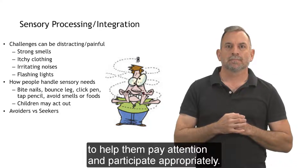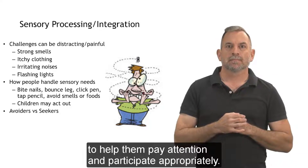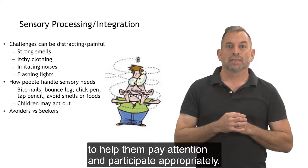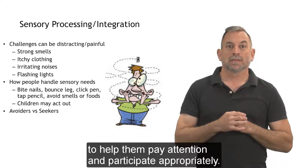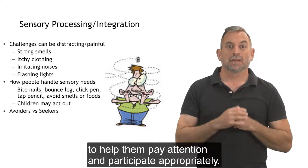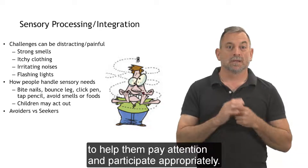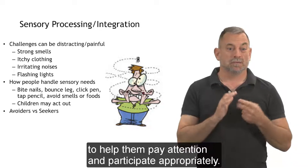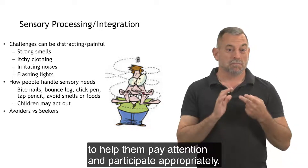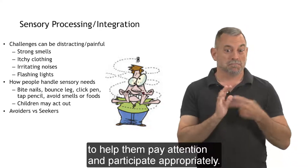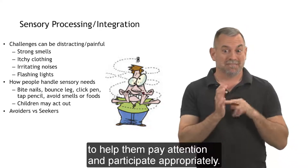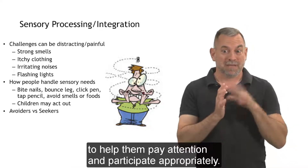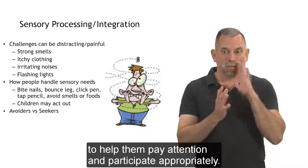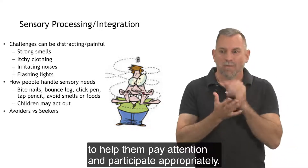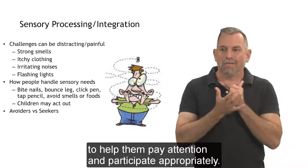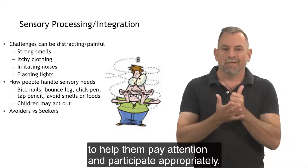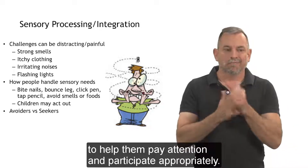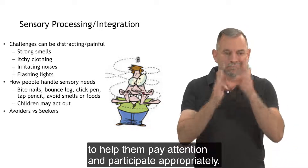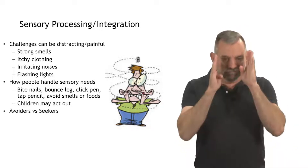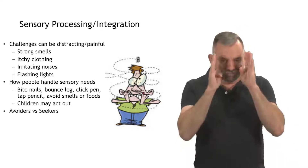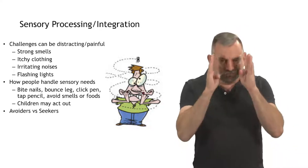and participate appropriately.